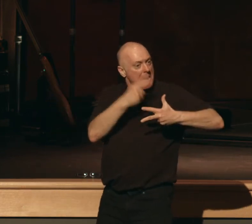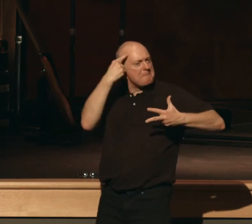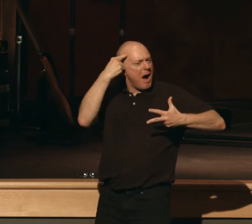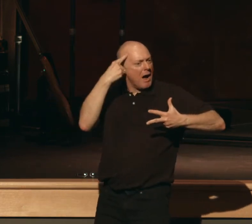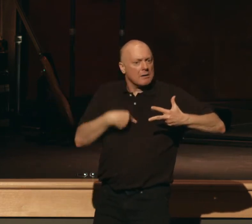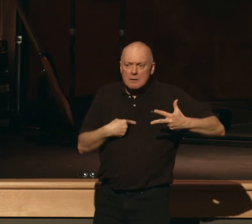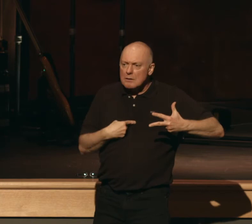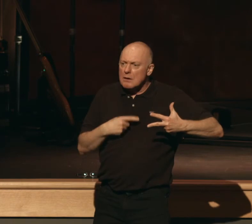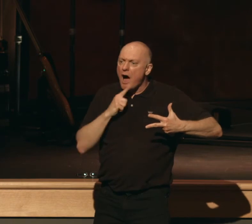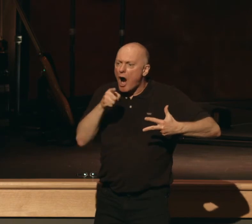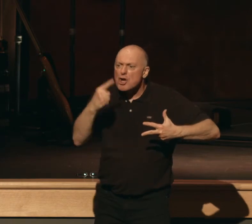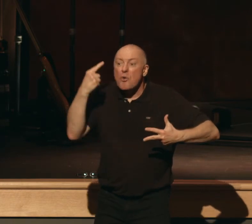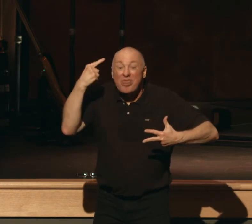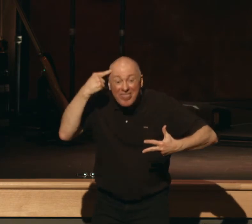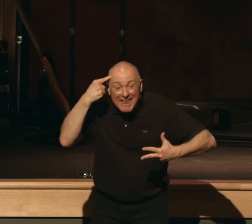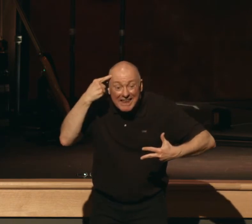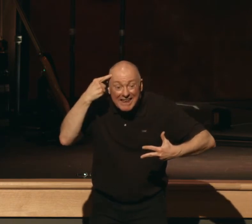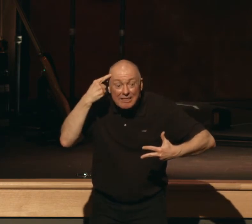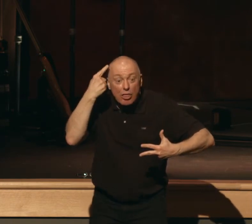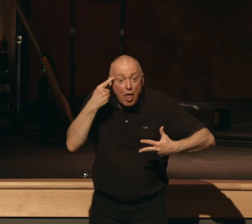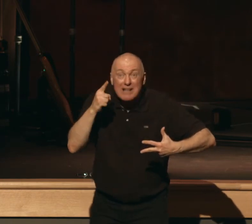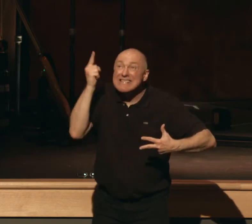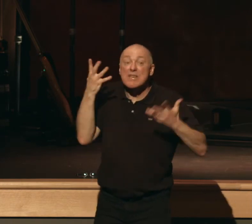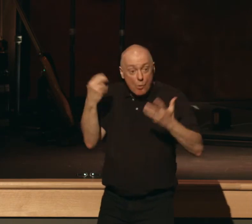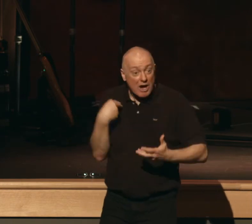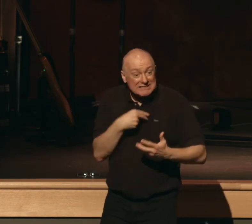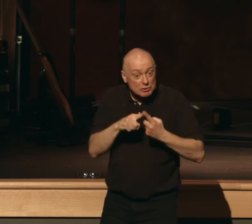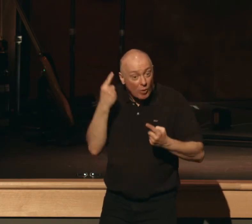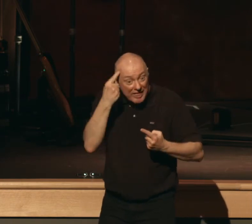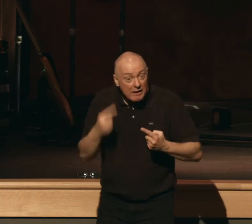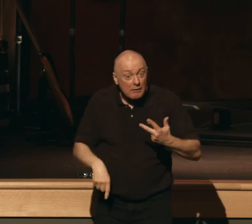Are we thinking the thoughts that he wants us to think?